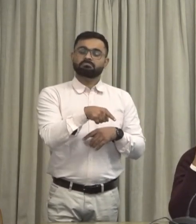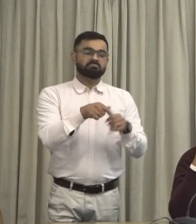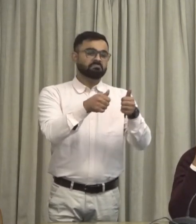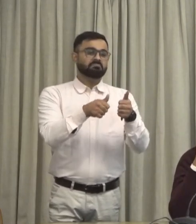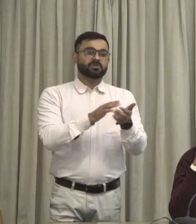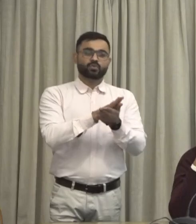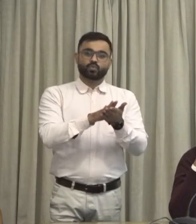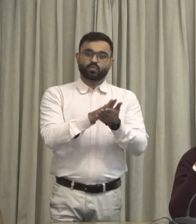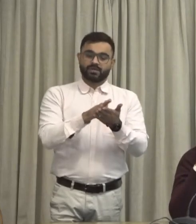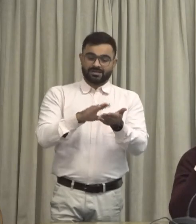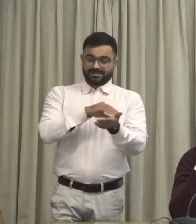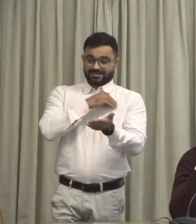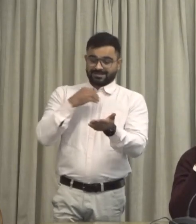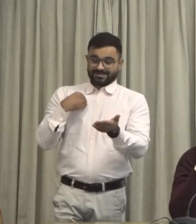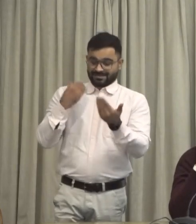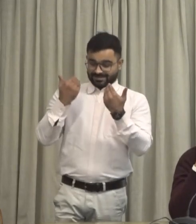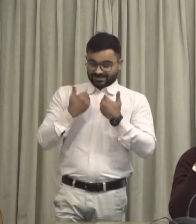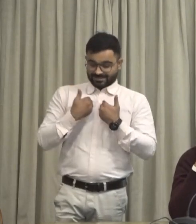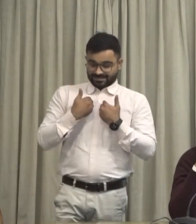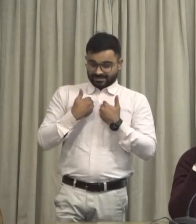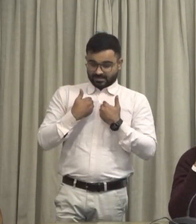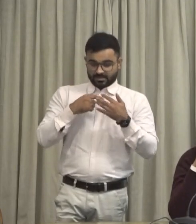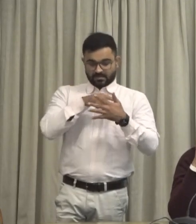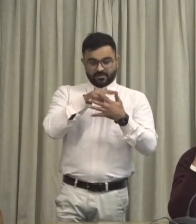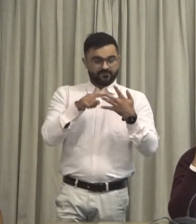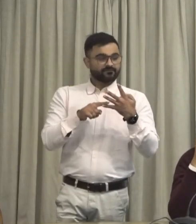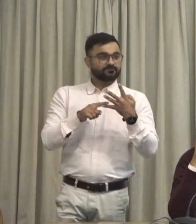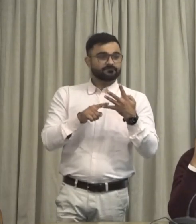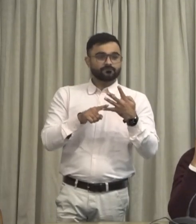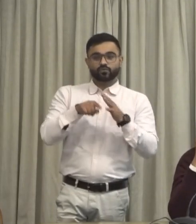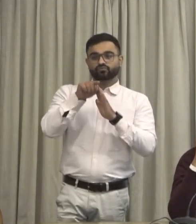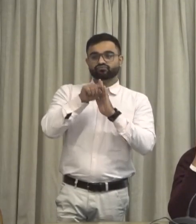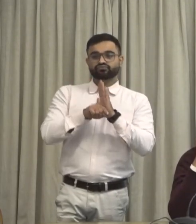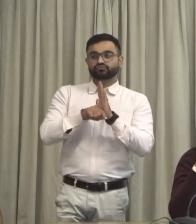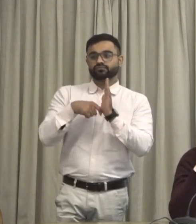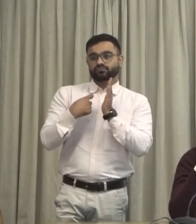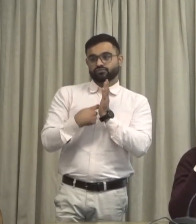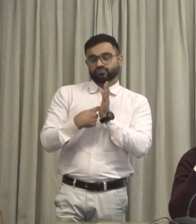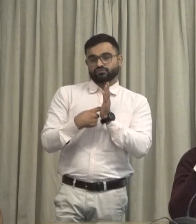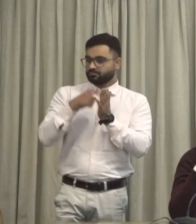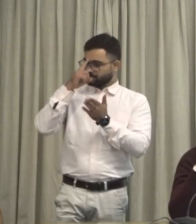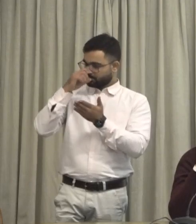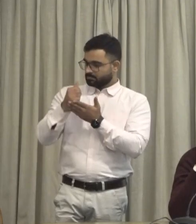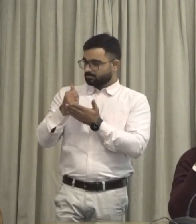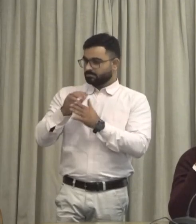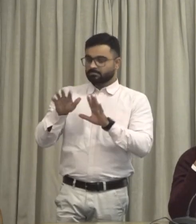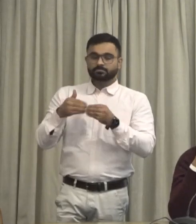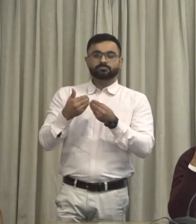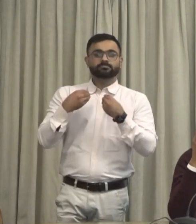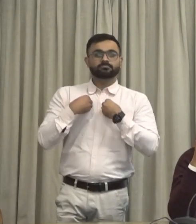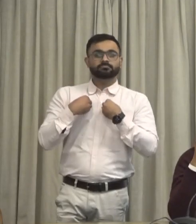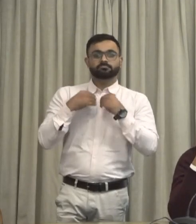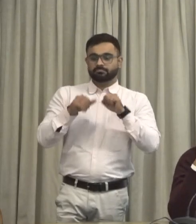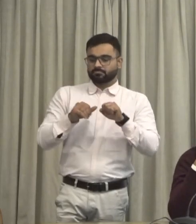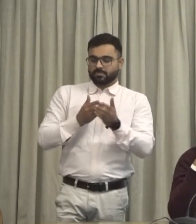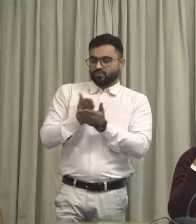outline it, but as doctors, again, if we follow the four principles of ethics, we can take that decision at our level. And again, I don't think